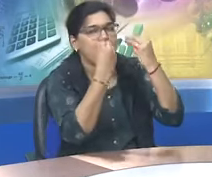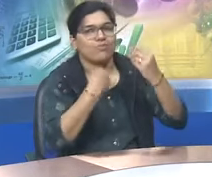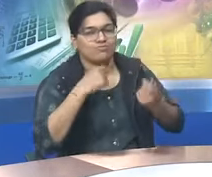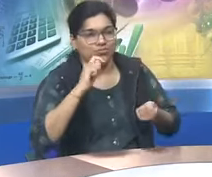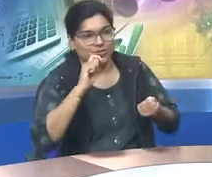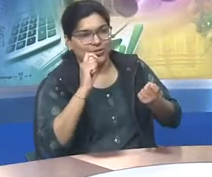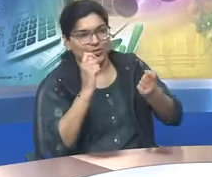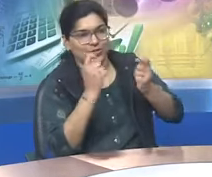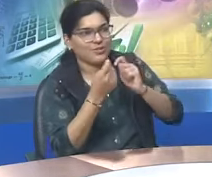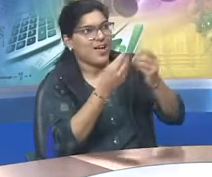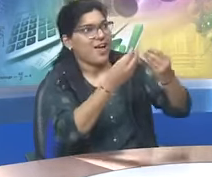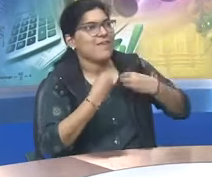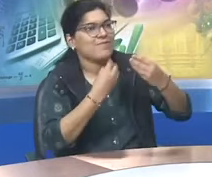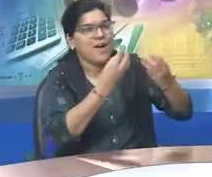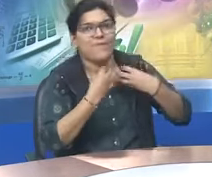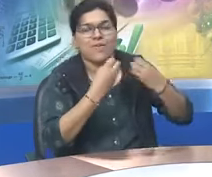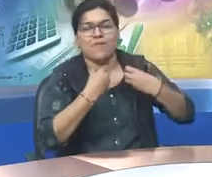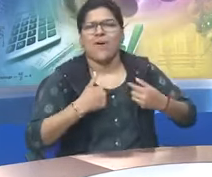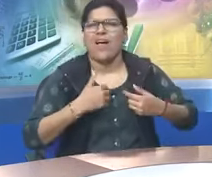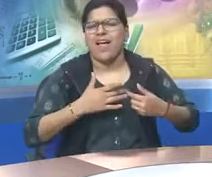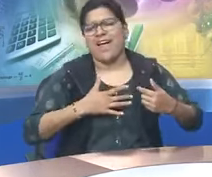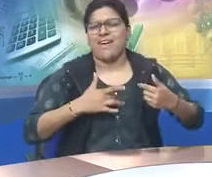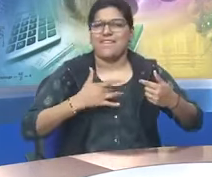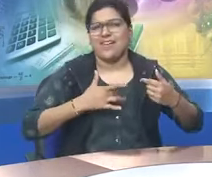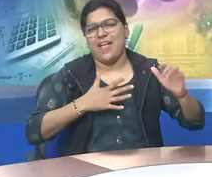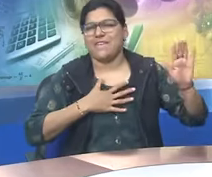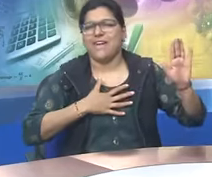And now she has to beg at the doors of strangers for love.